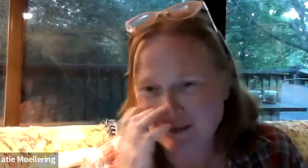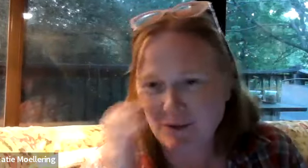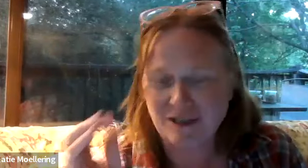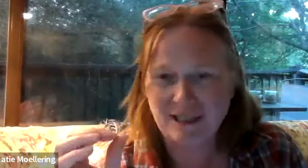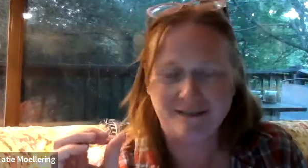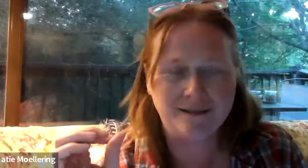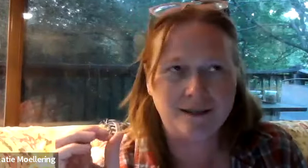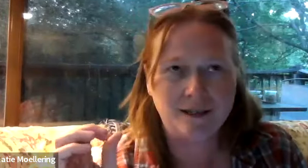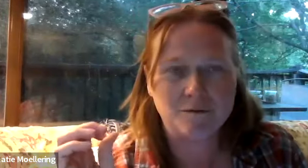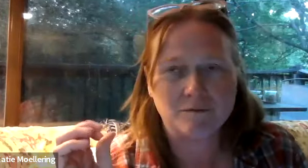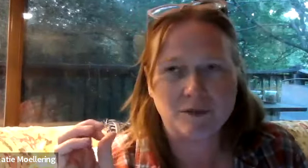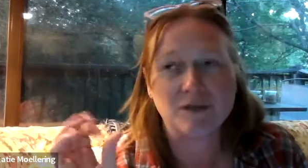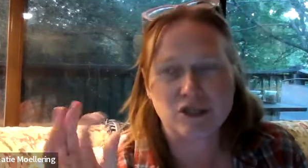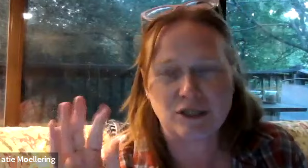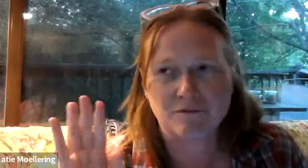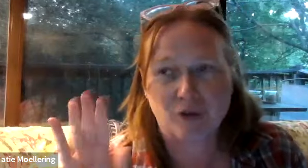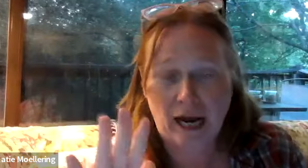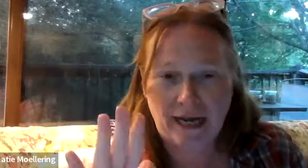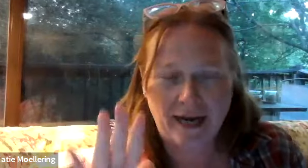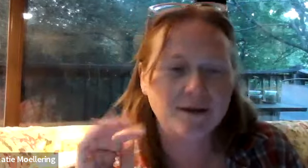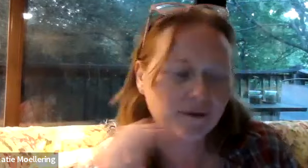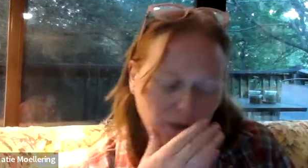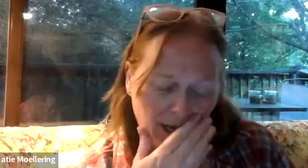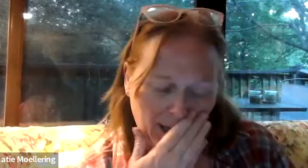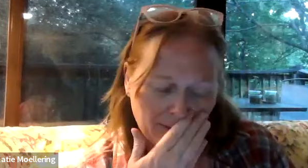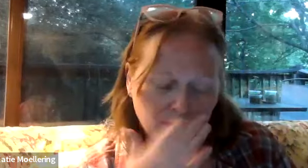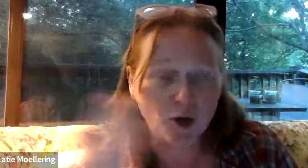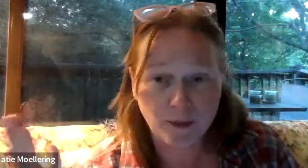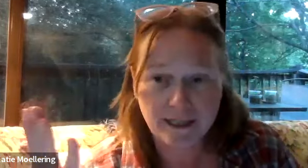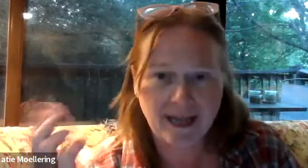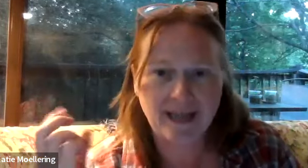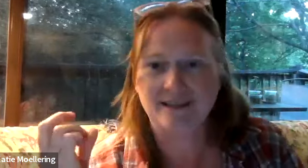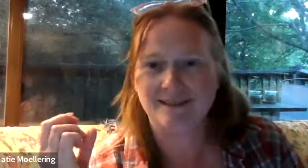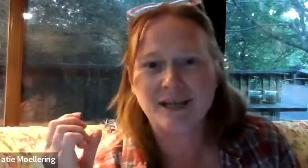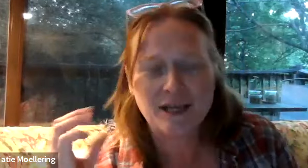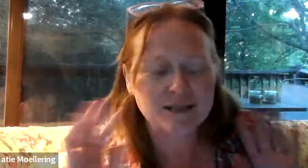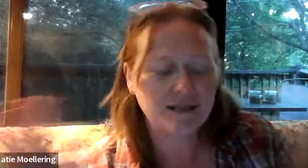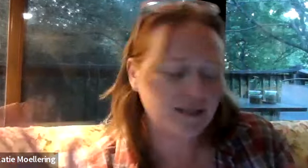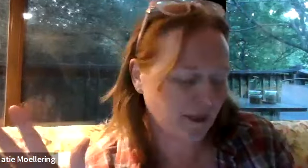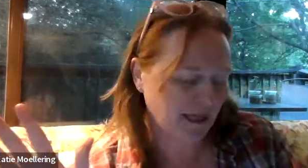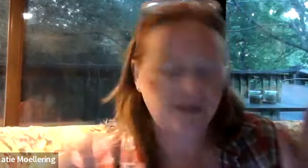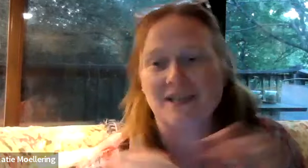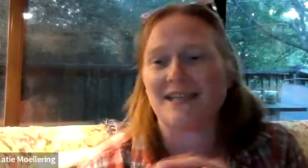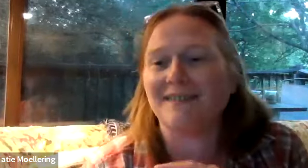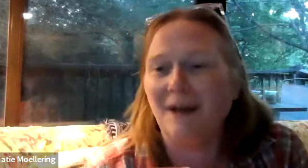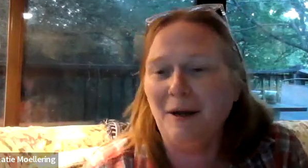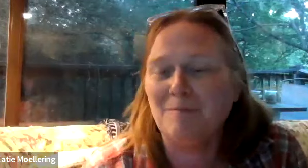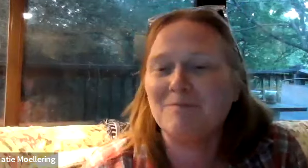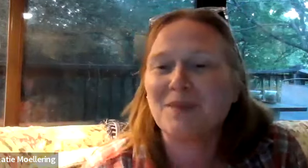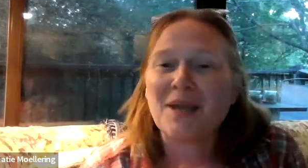moved in officially on Friday and we're not open yet, and so things have been kind of crazy. But